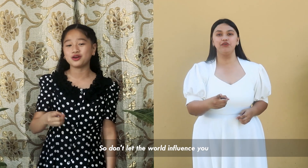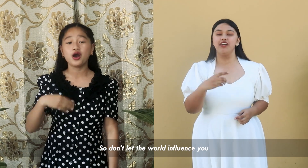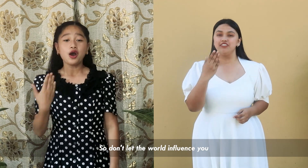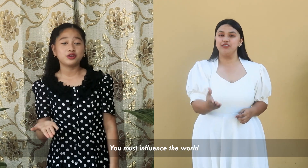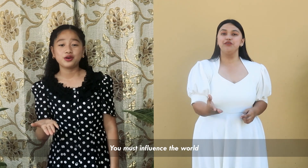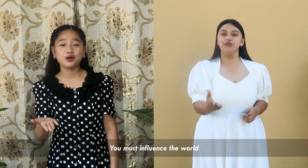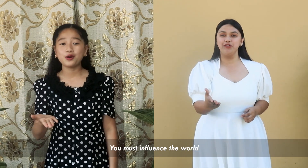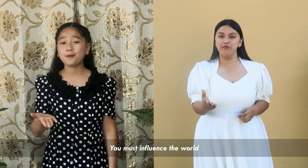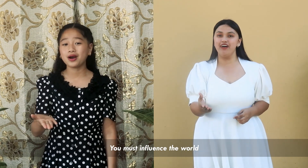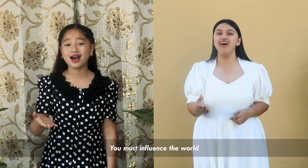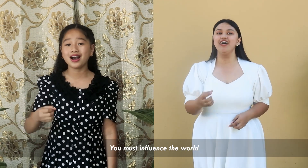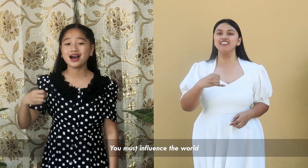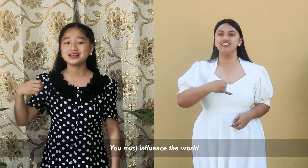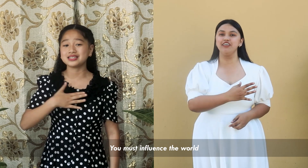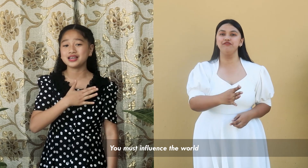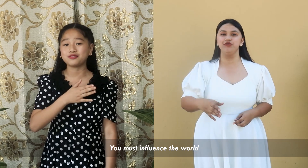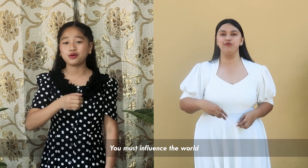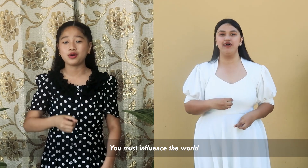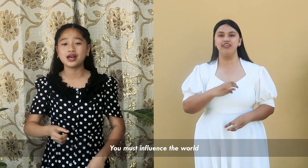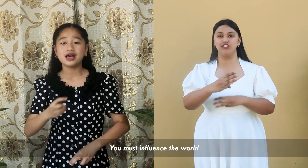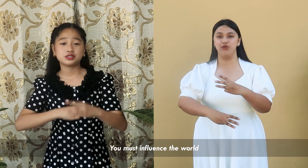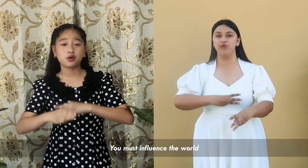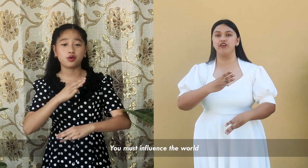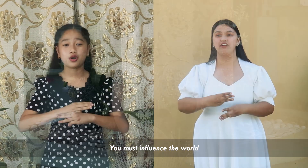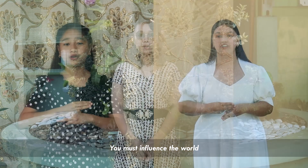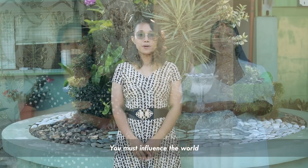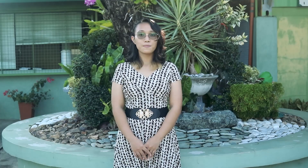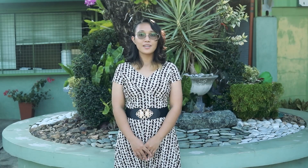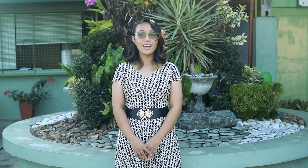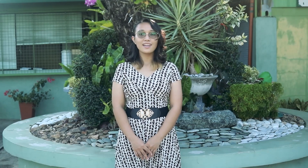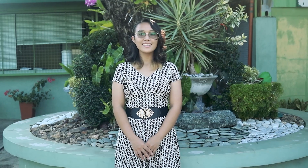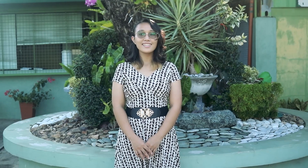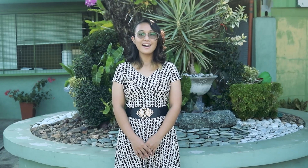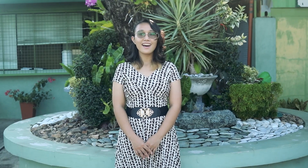you You must influence the world